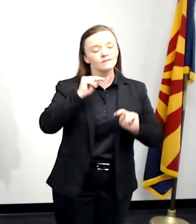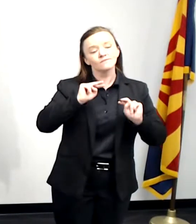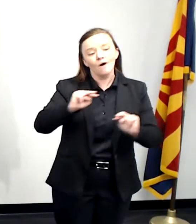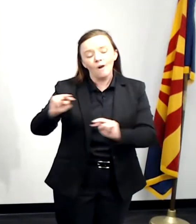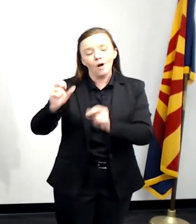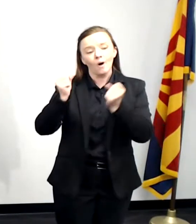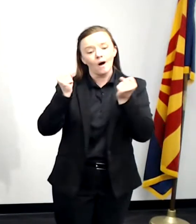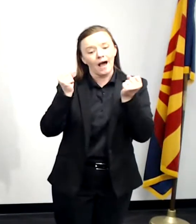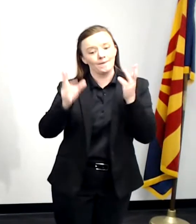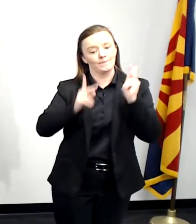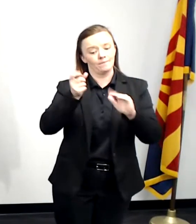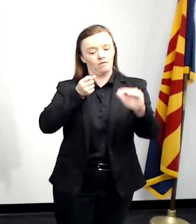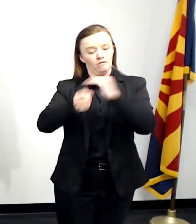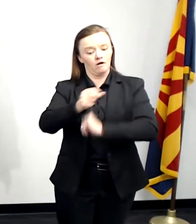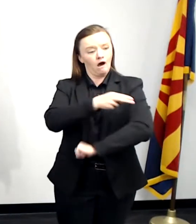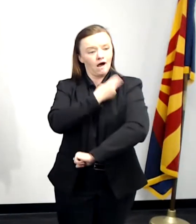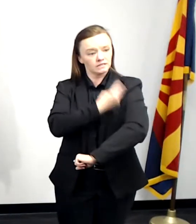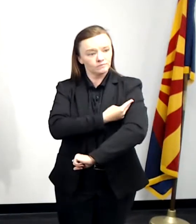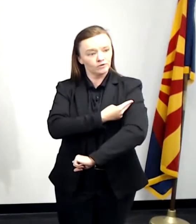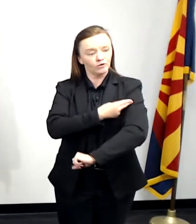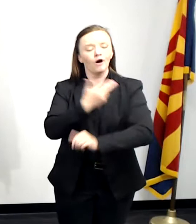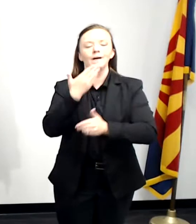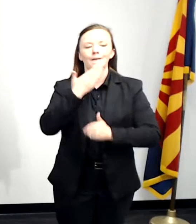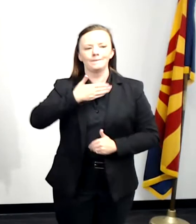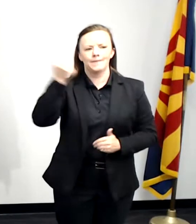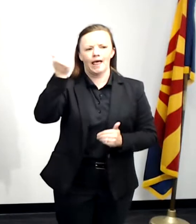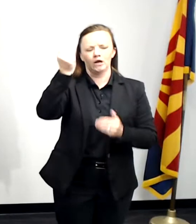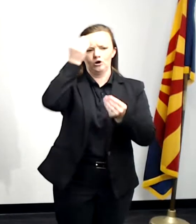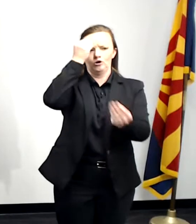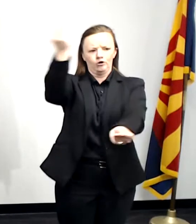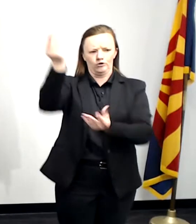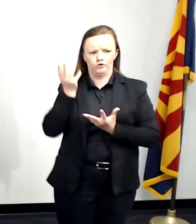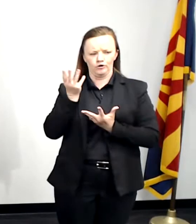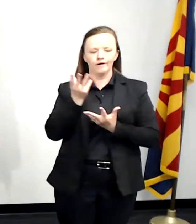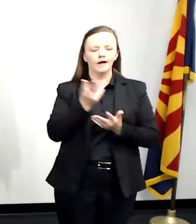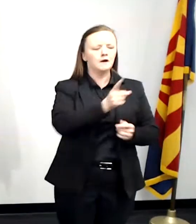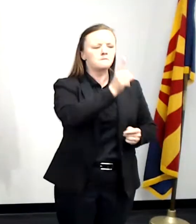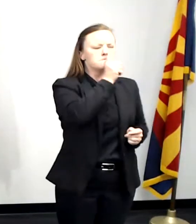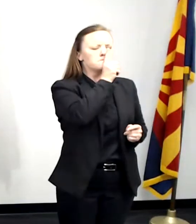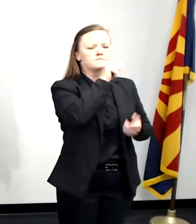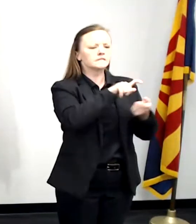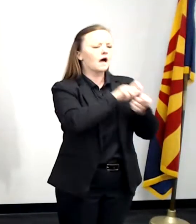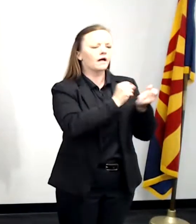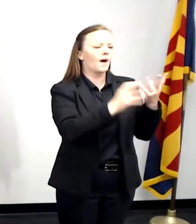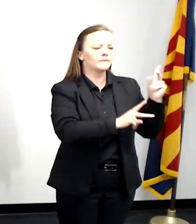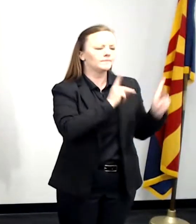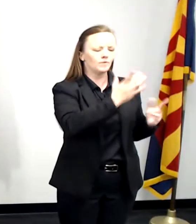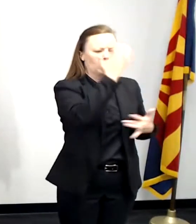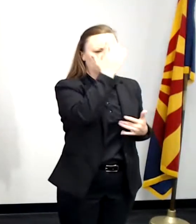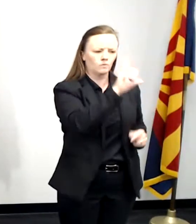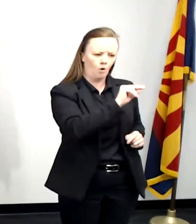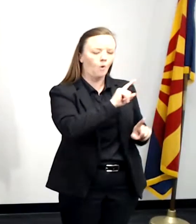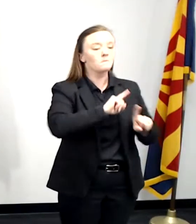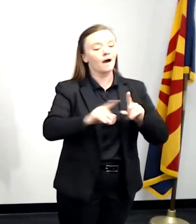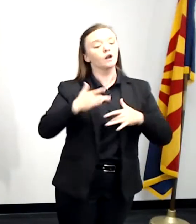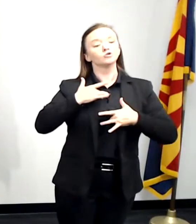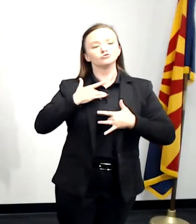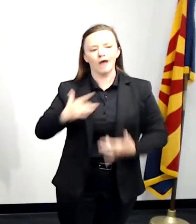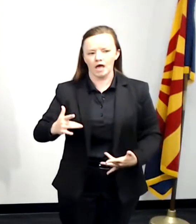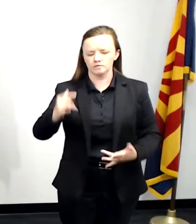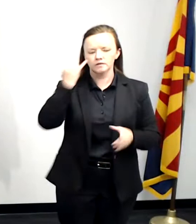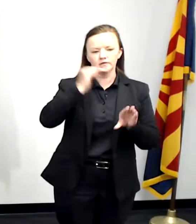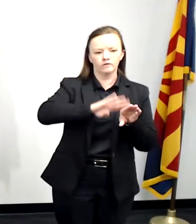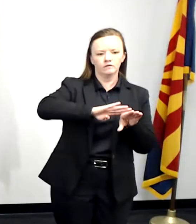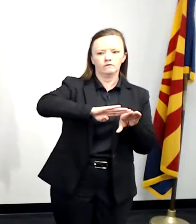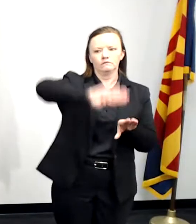many people are sick, but of the trend over time and whether it's increasing or decreasing. And that's one way